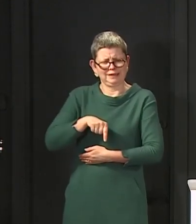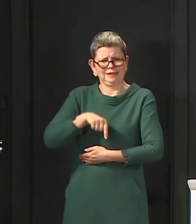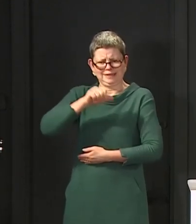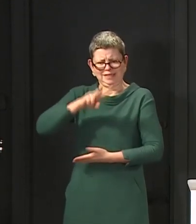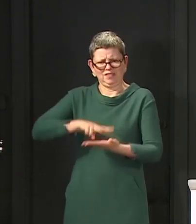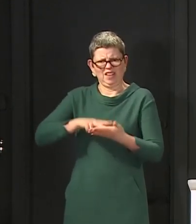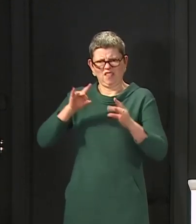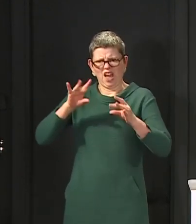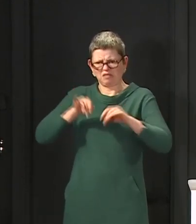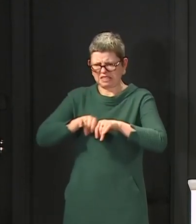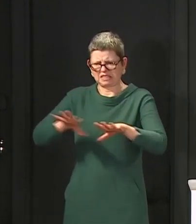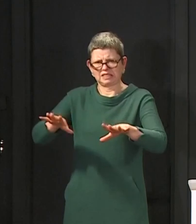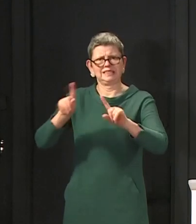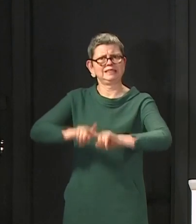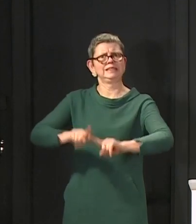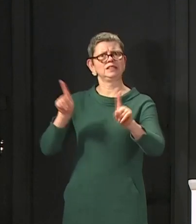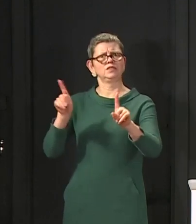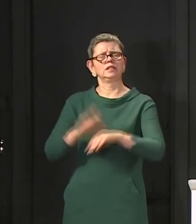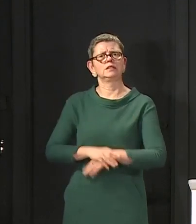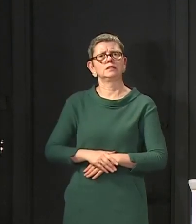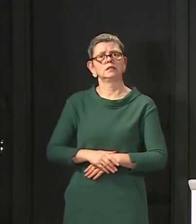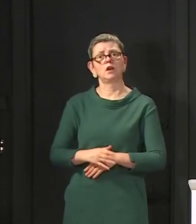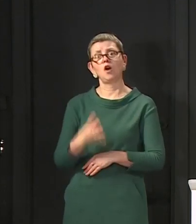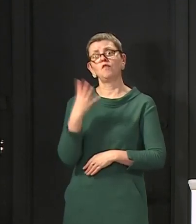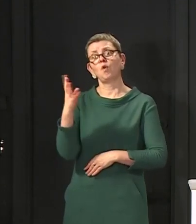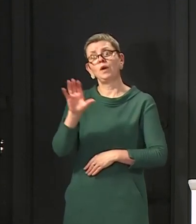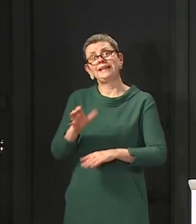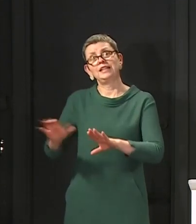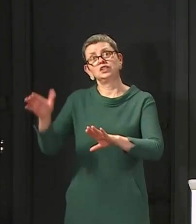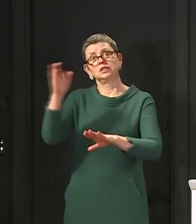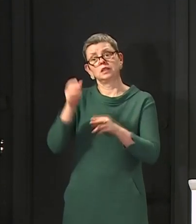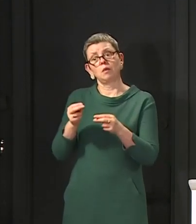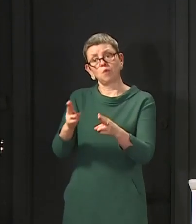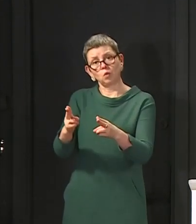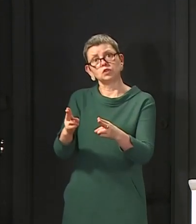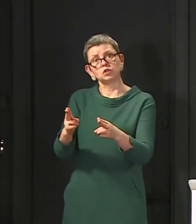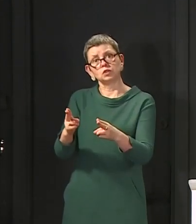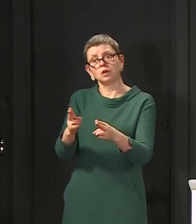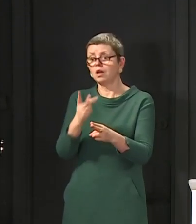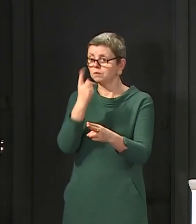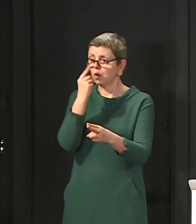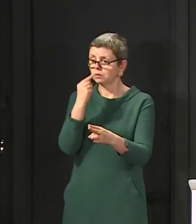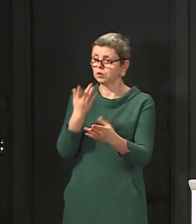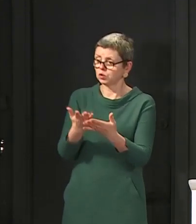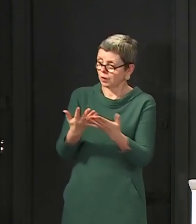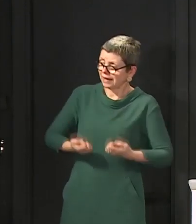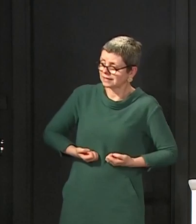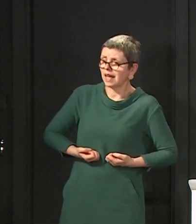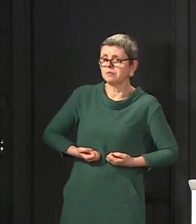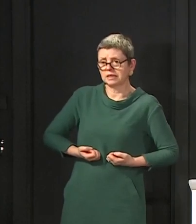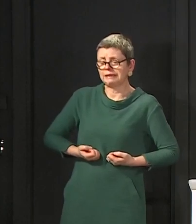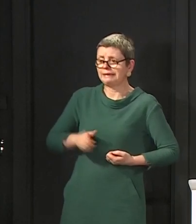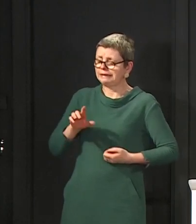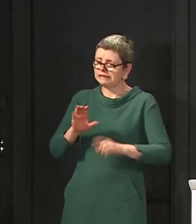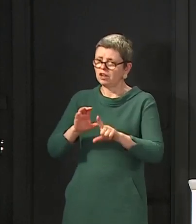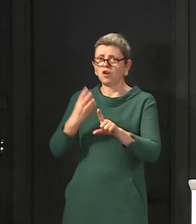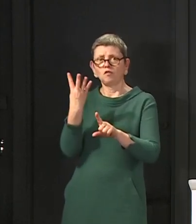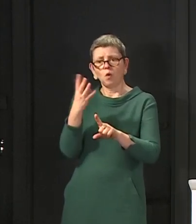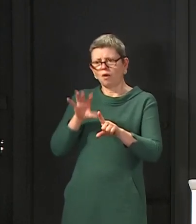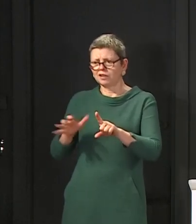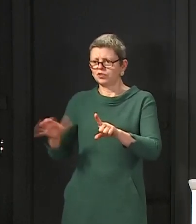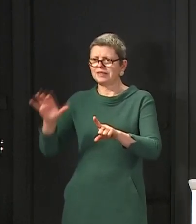perfectly consistent with an overall Four Nations approach to have a pragmatic acceptance that we may move at different speeds if the evidence tells